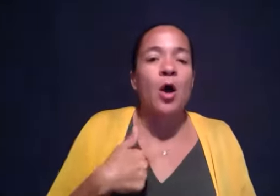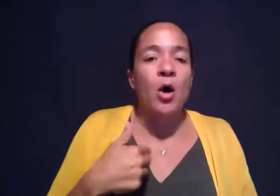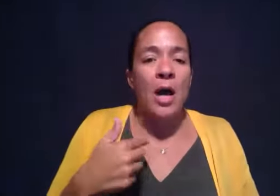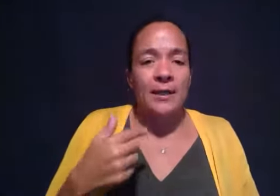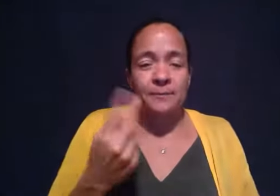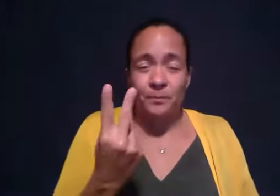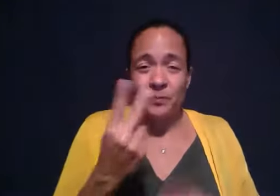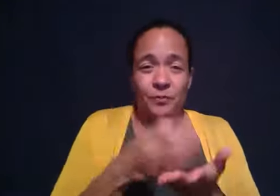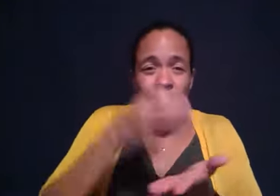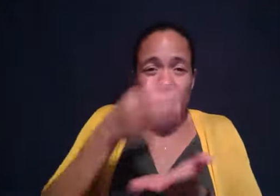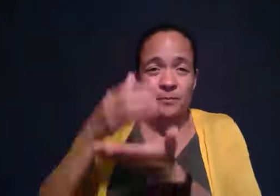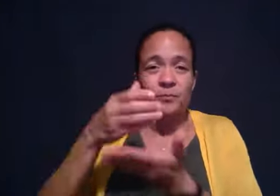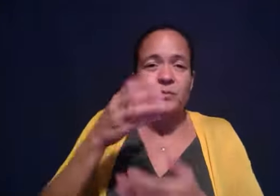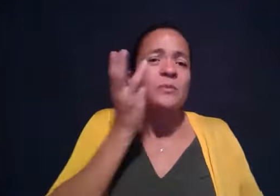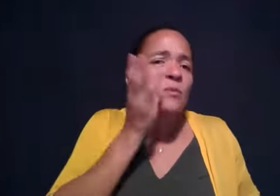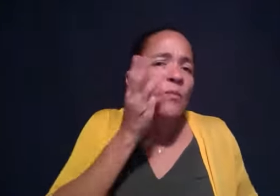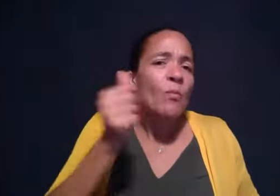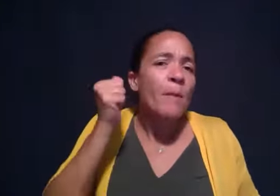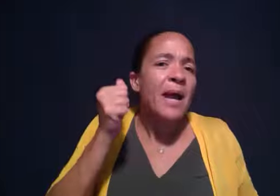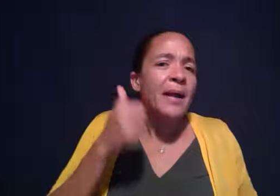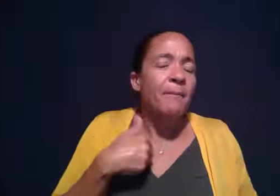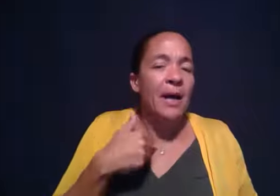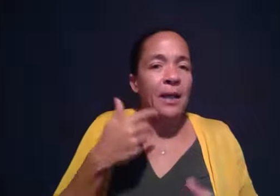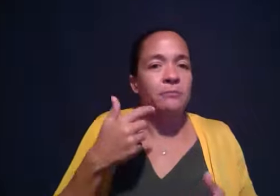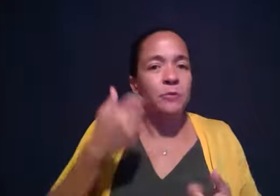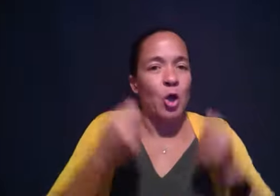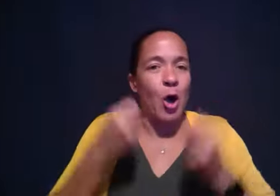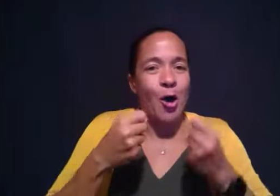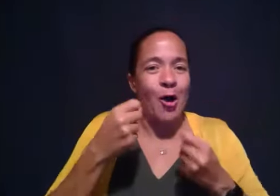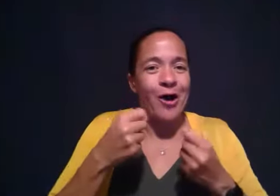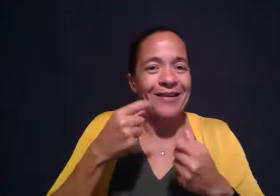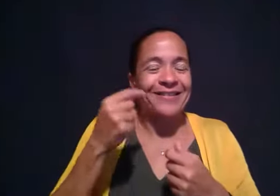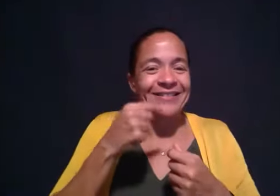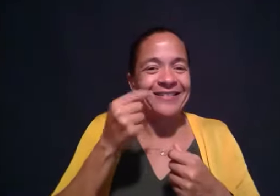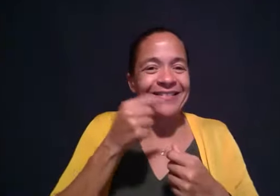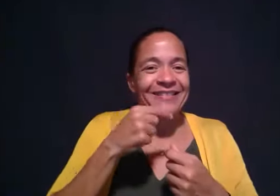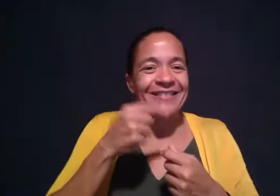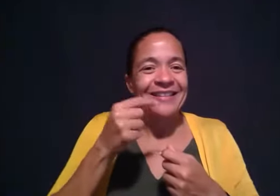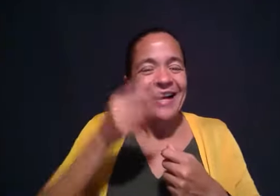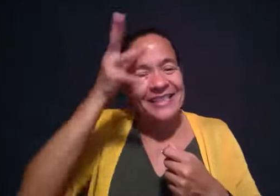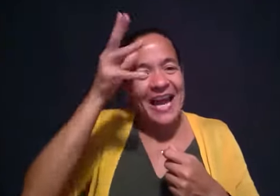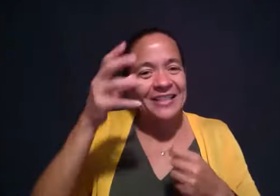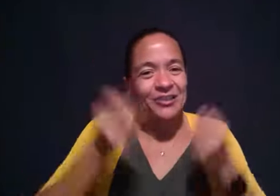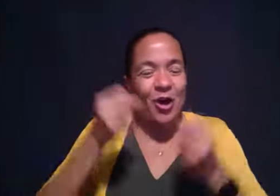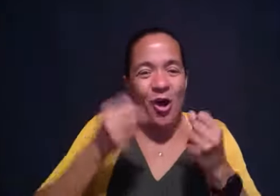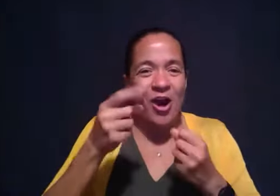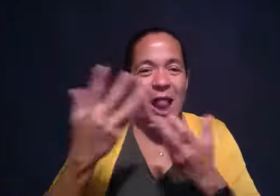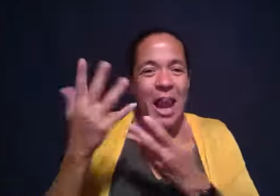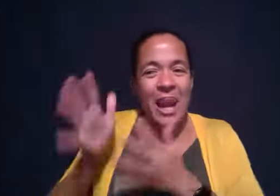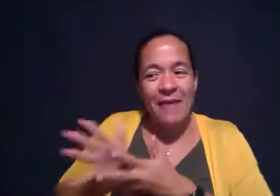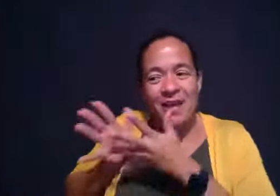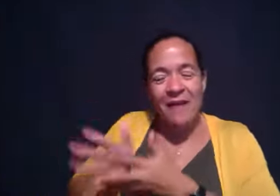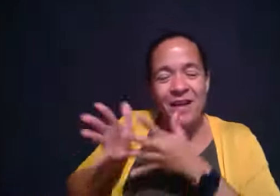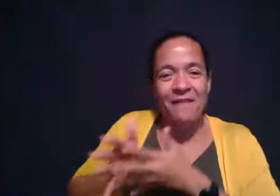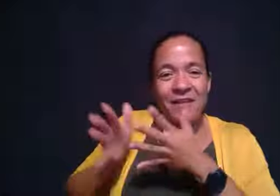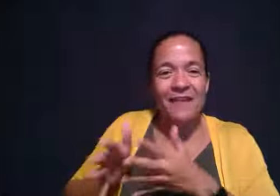of weeks in the Texas heat, because there's nothing that's going to make wine that has never seen a grape taste better than rolling around in the